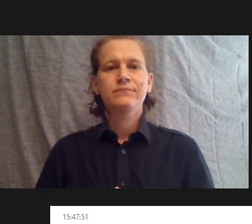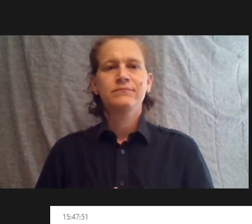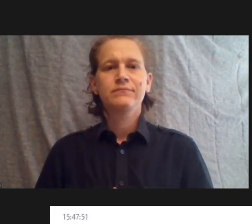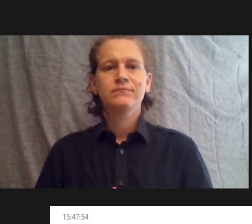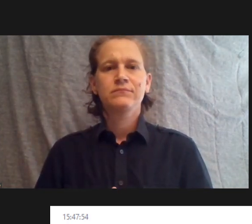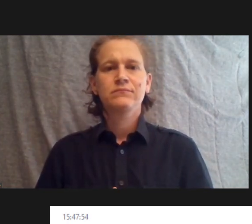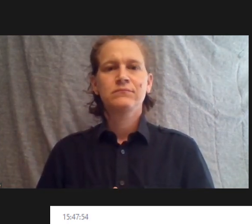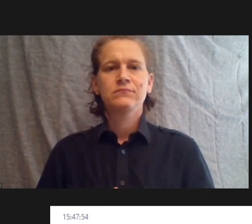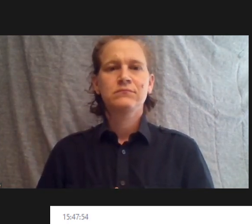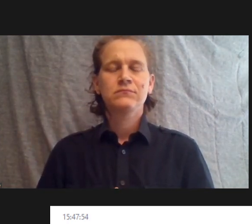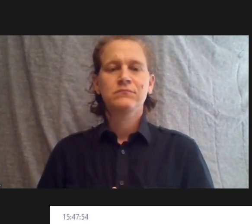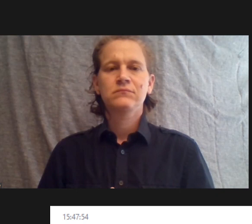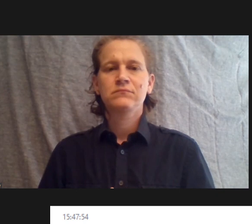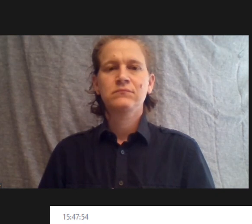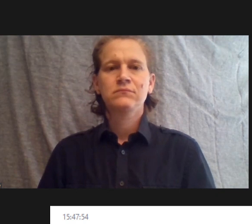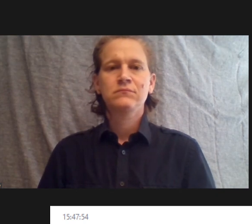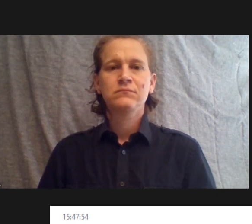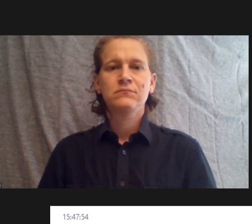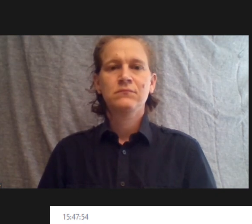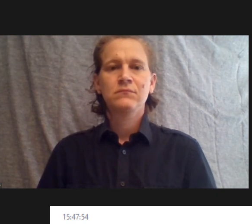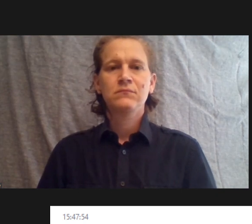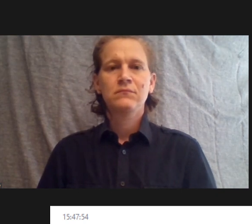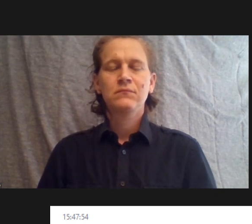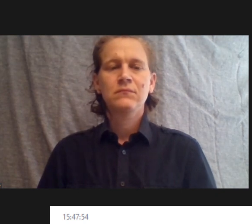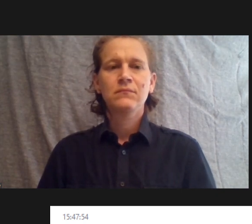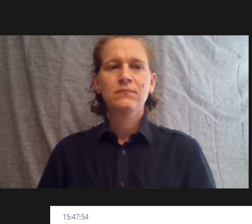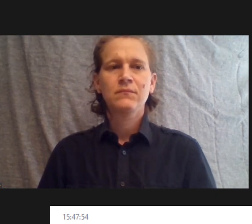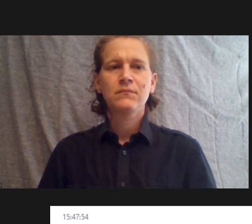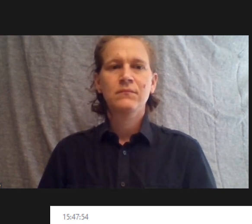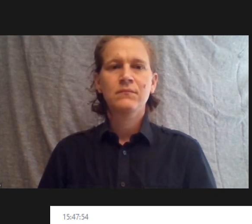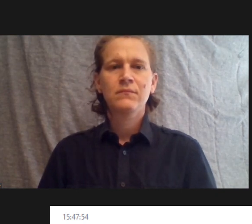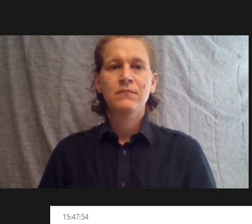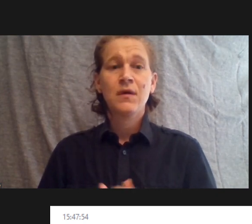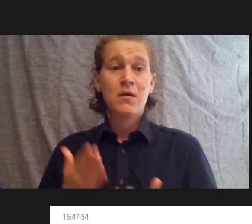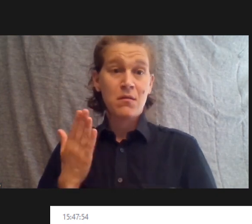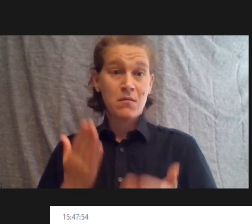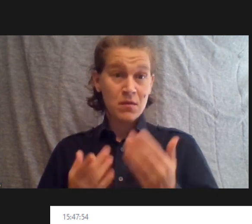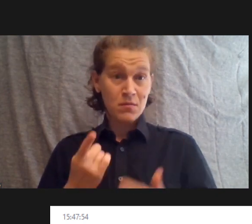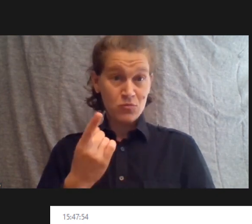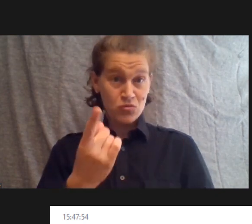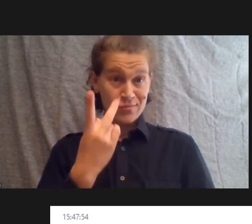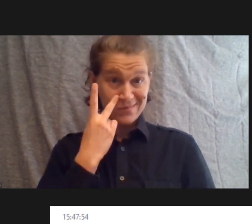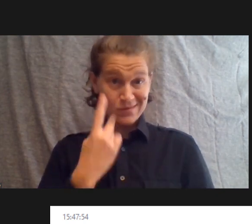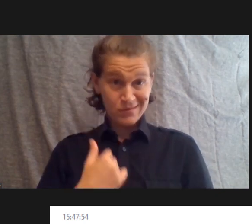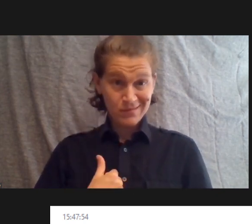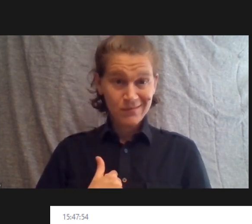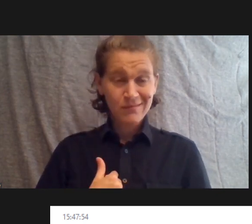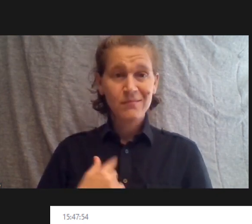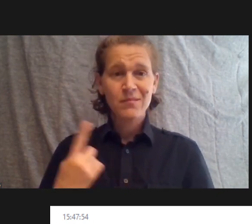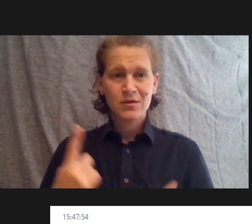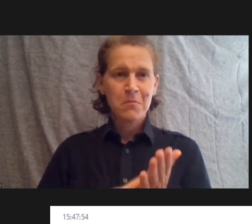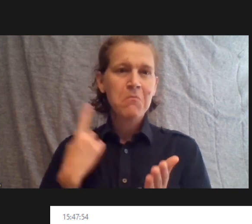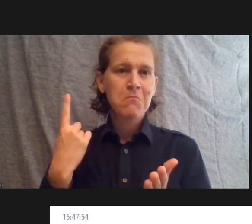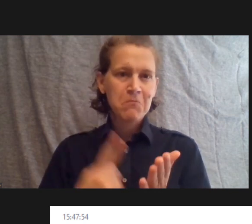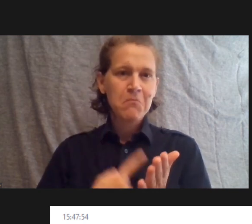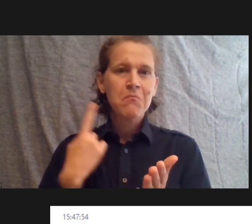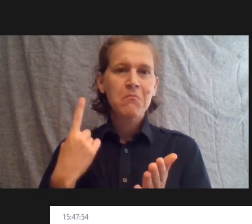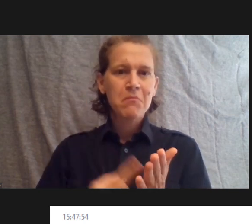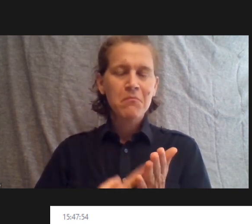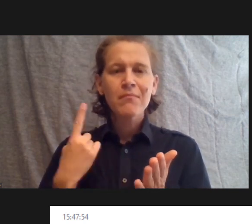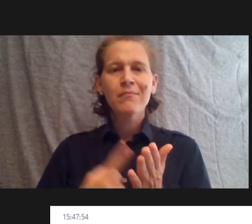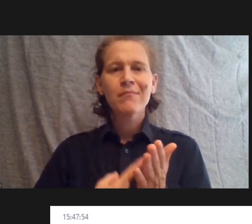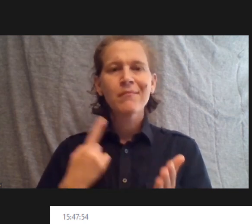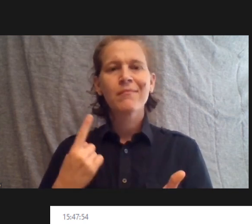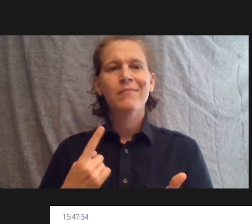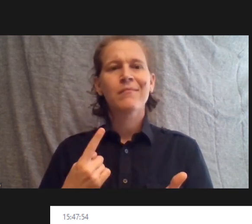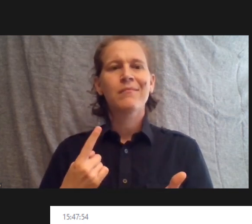see me and sometimes hanging out in the